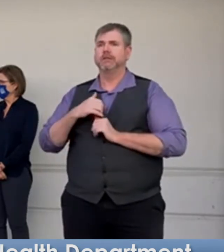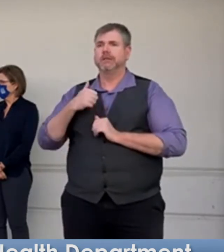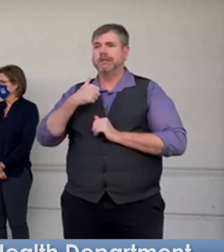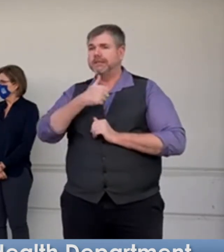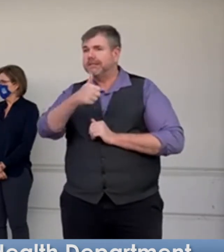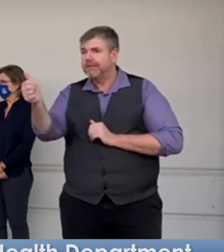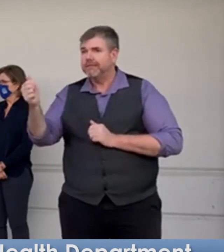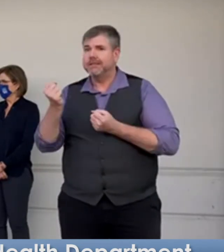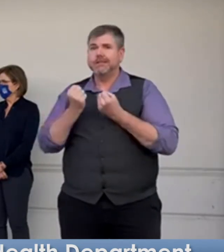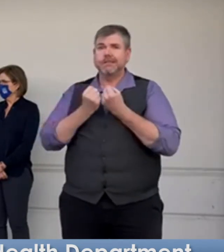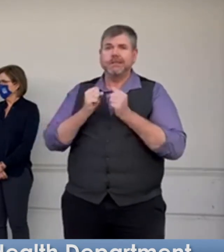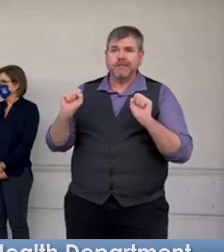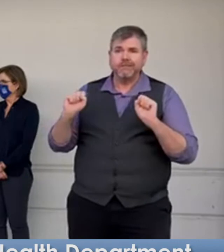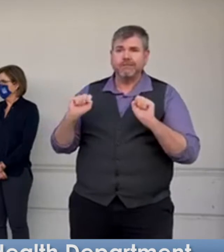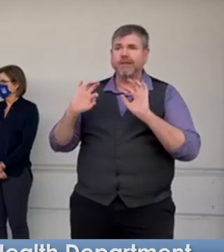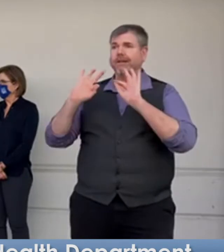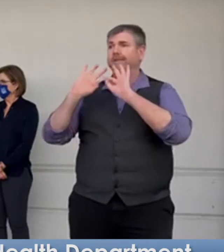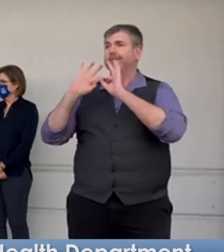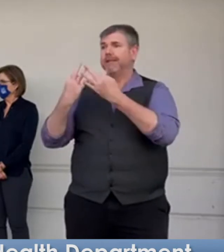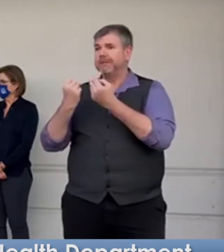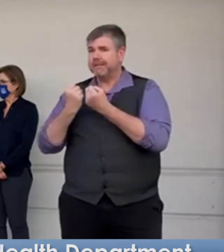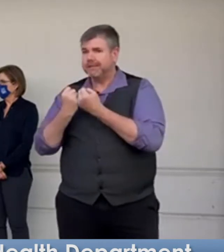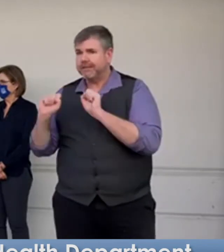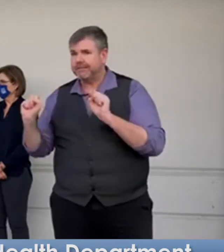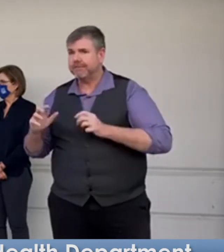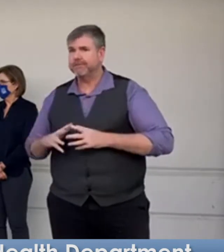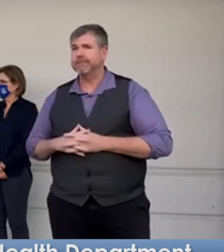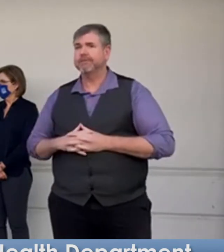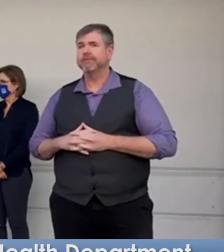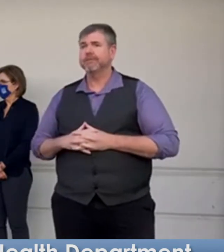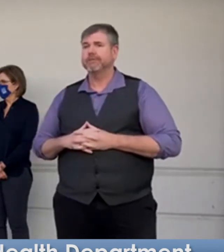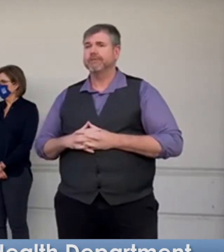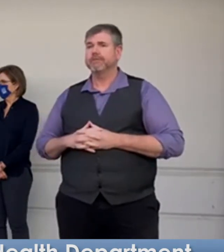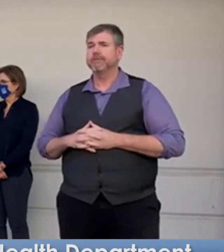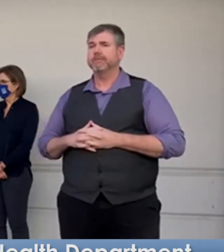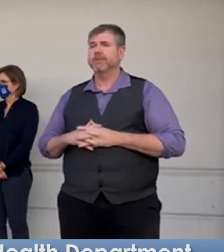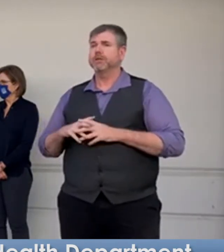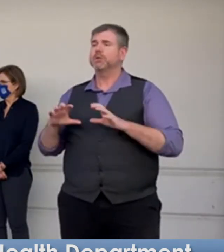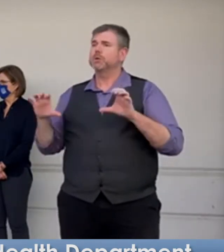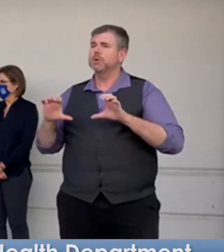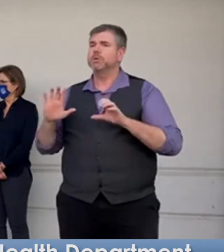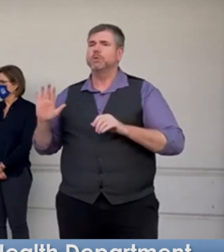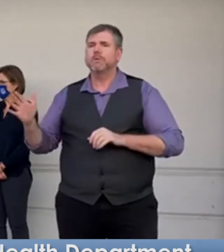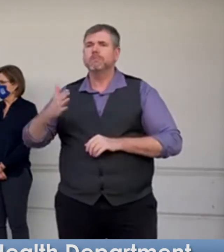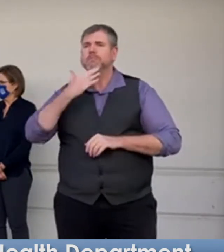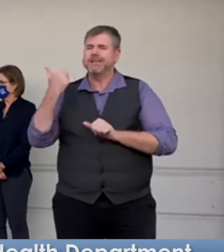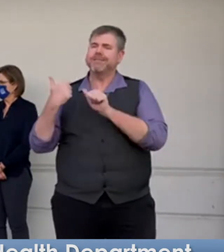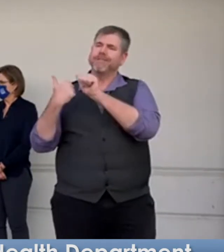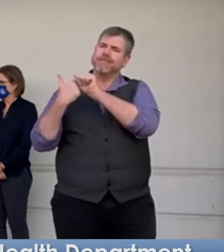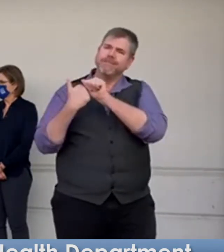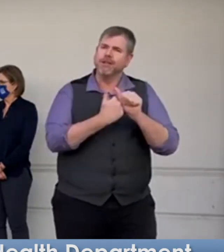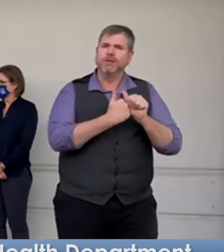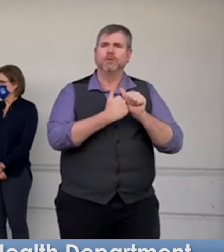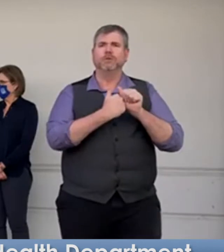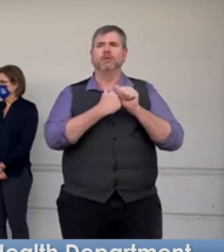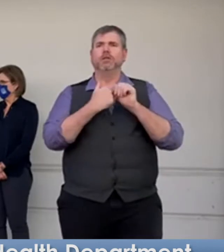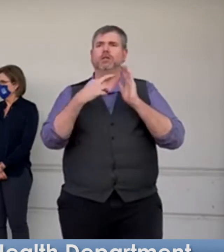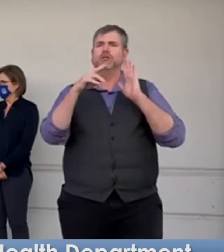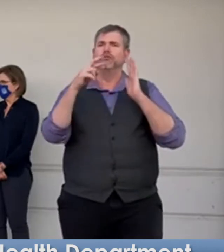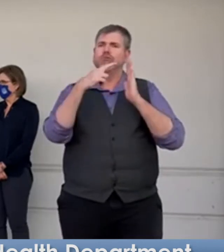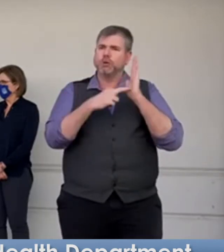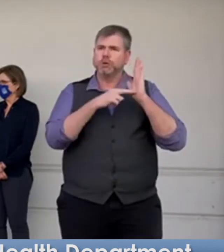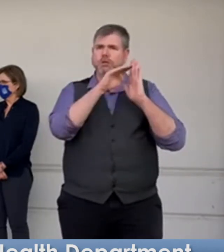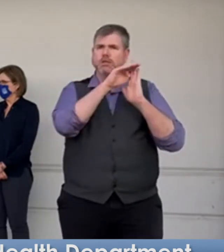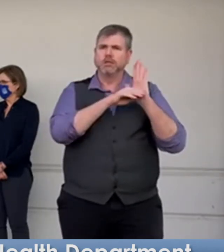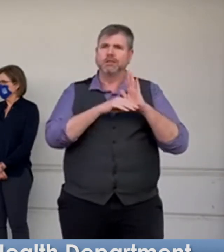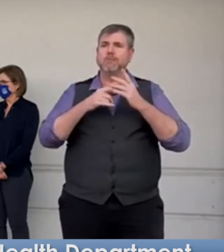your family safe, and do the very best you can to follow what are pretty simple rules relative to wearing your mask, washing your hands, and